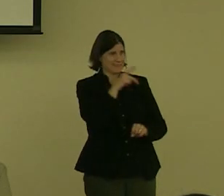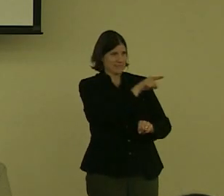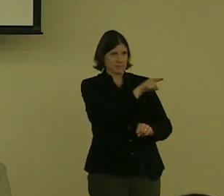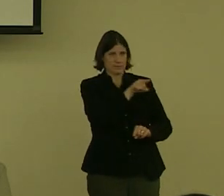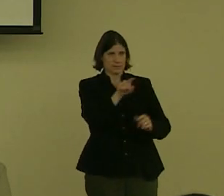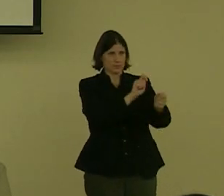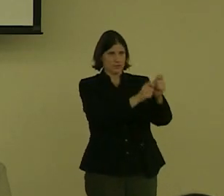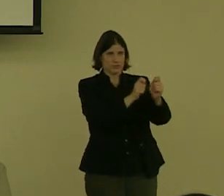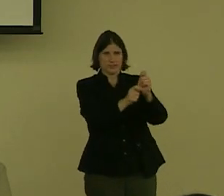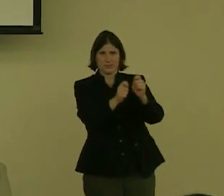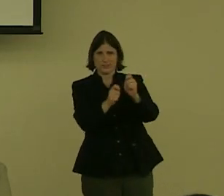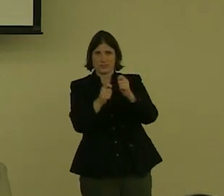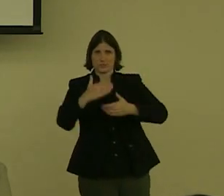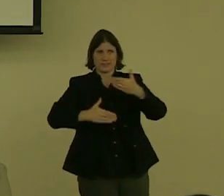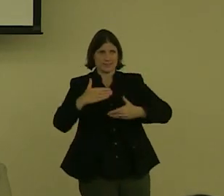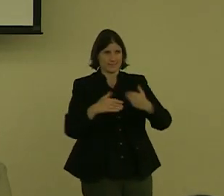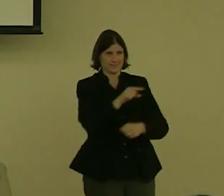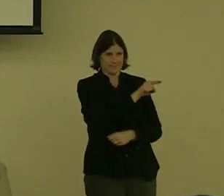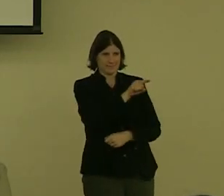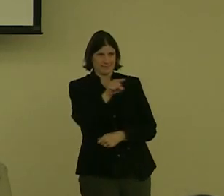character or this plot turn.